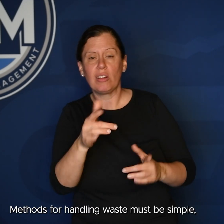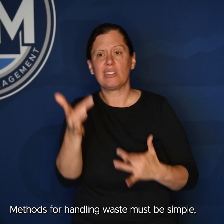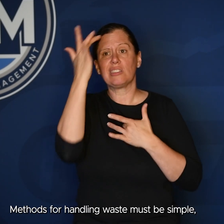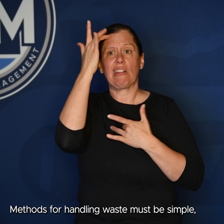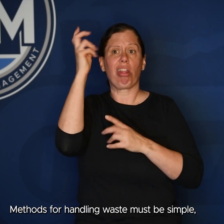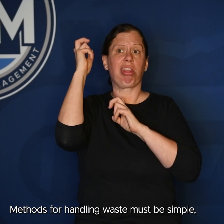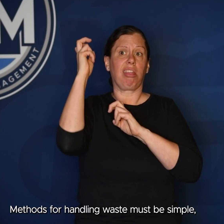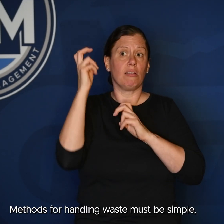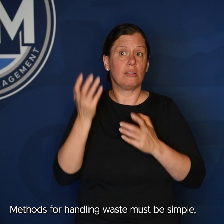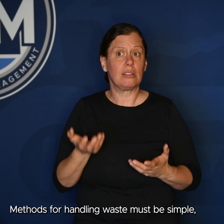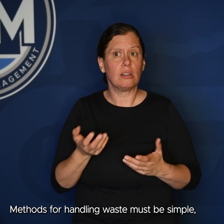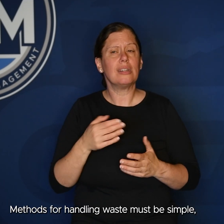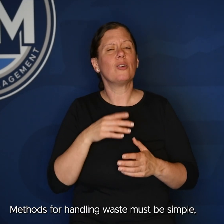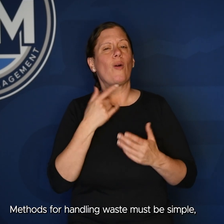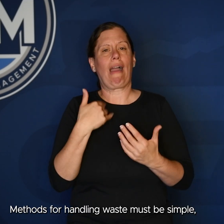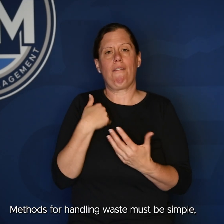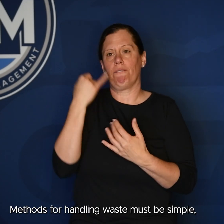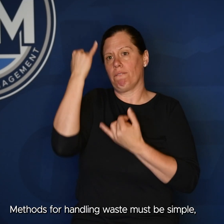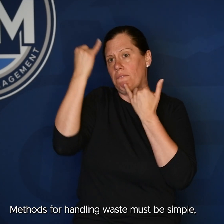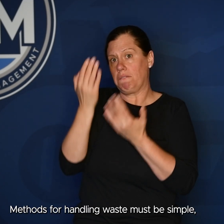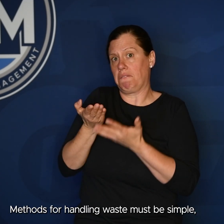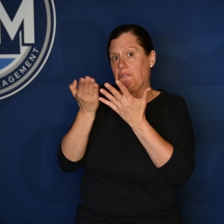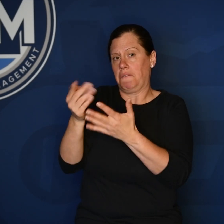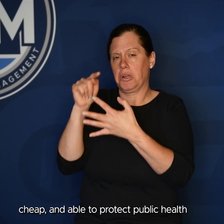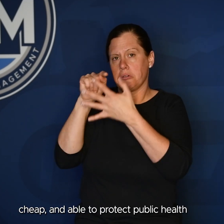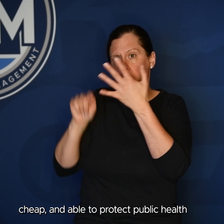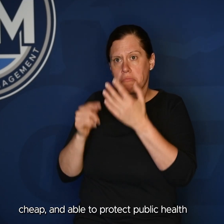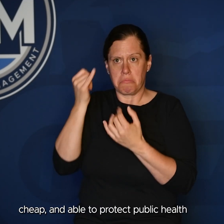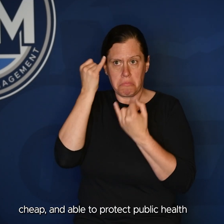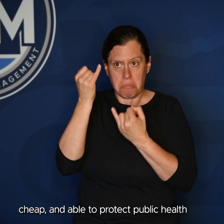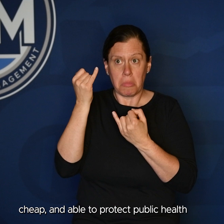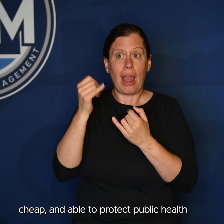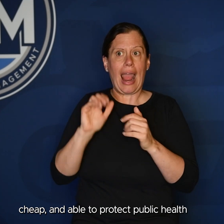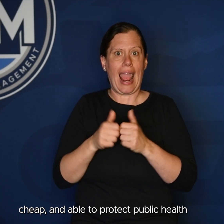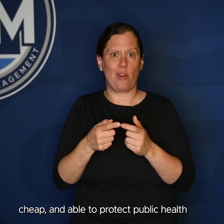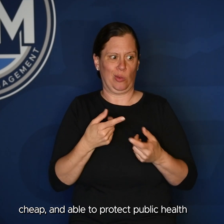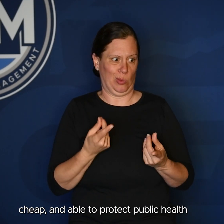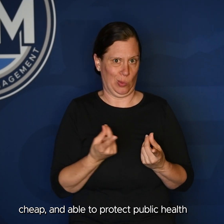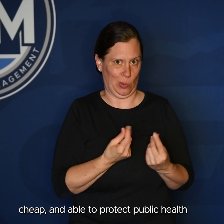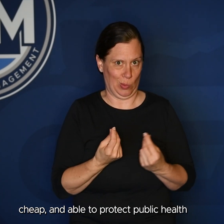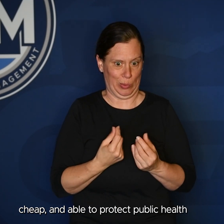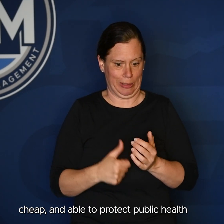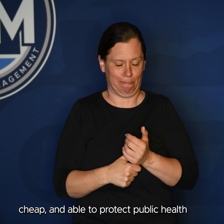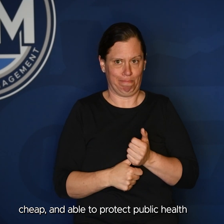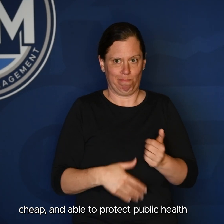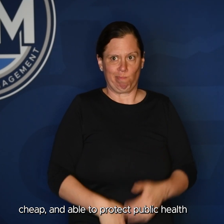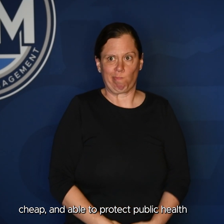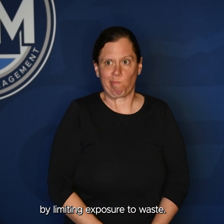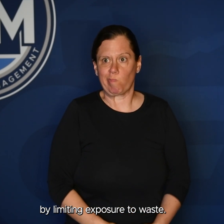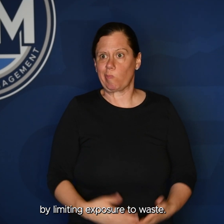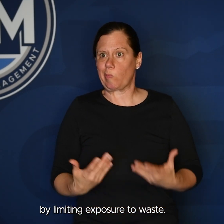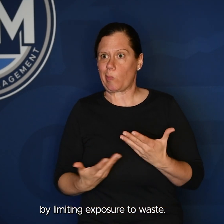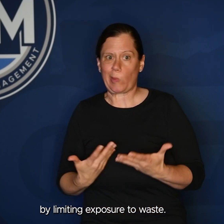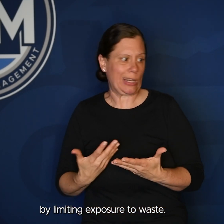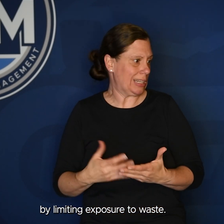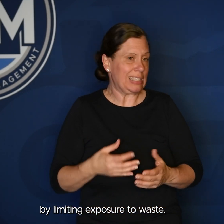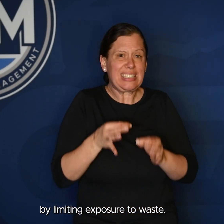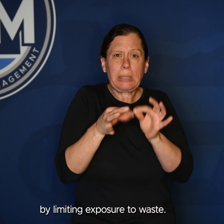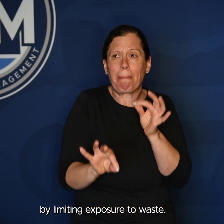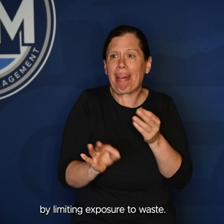Methods for handling waste must be simple, cheap, and able to protect public health by limiting exposure to